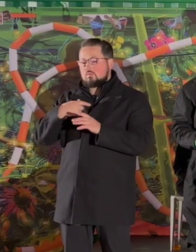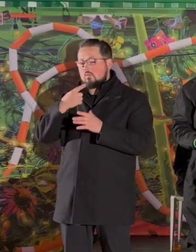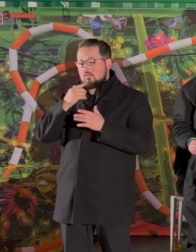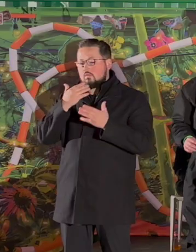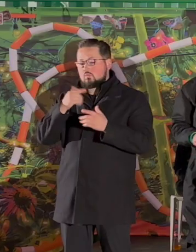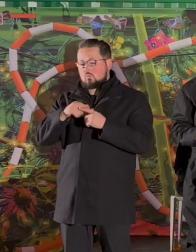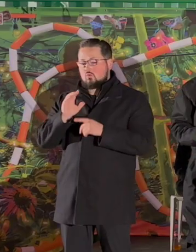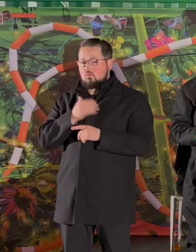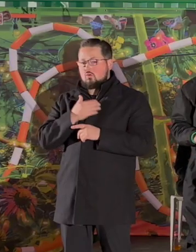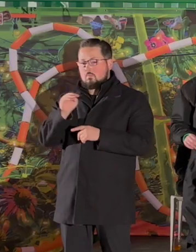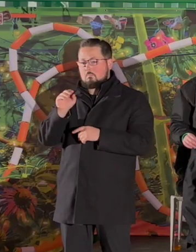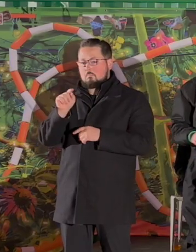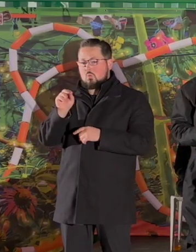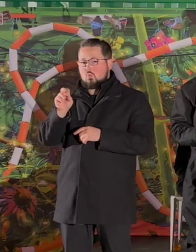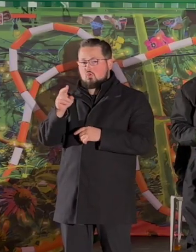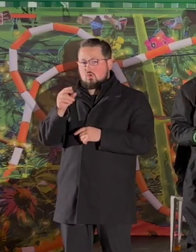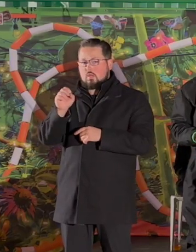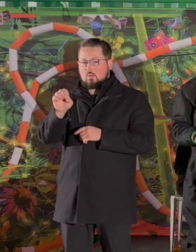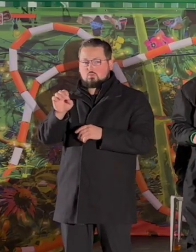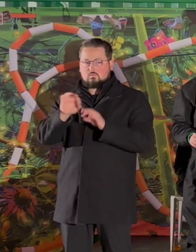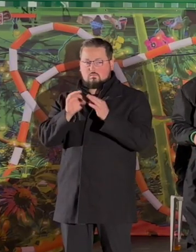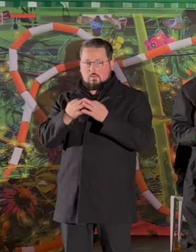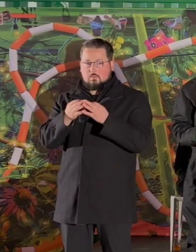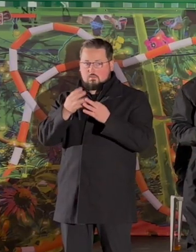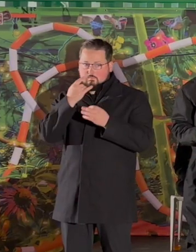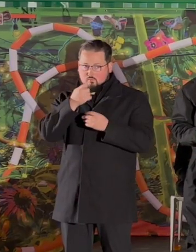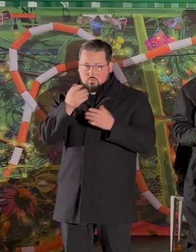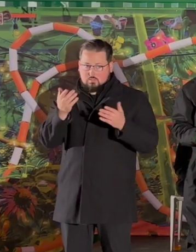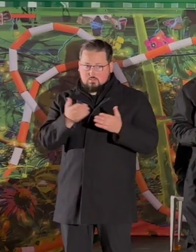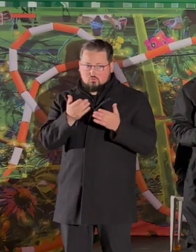are here, I want to thank